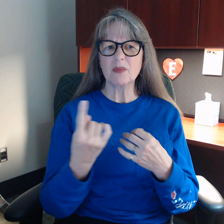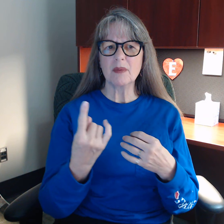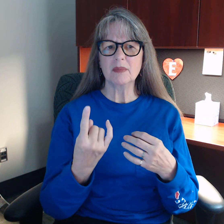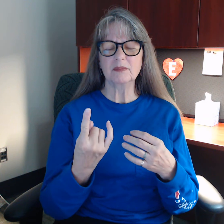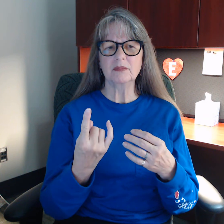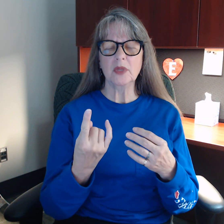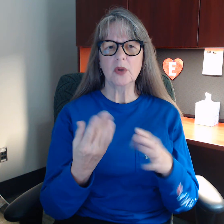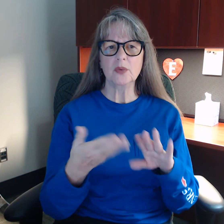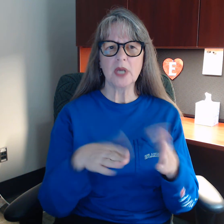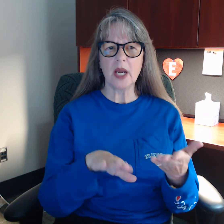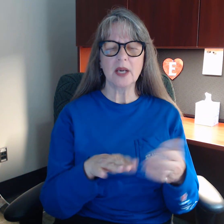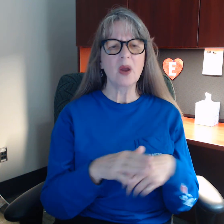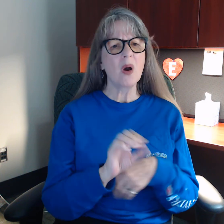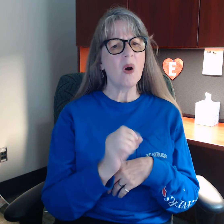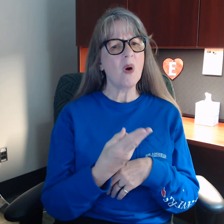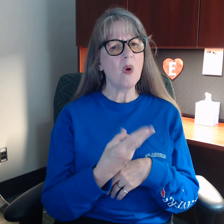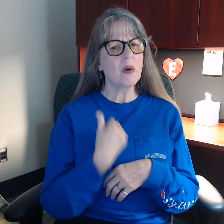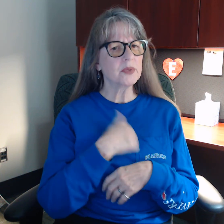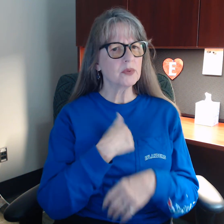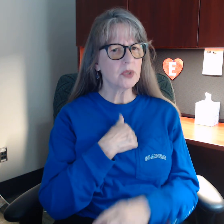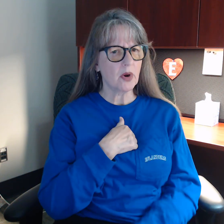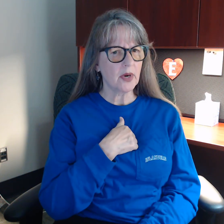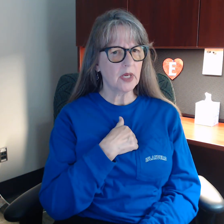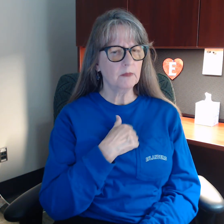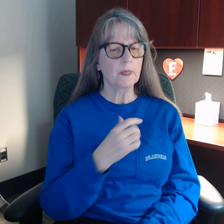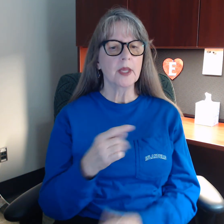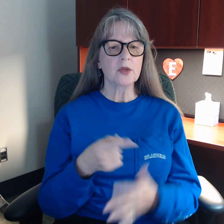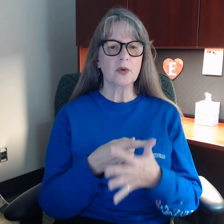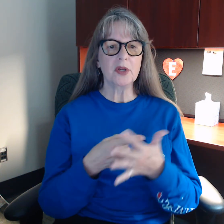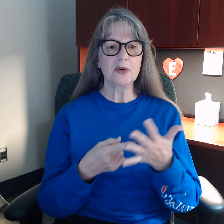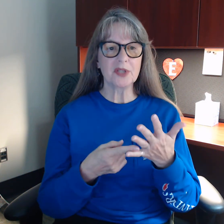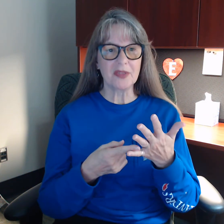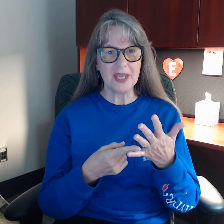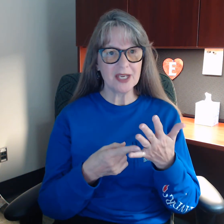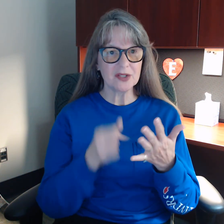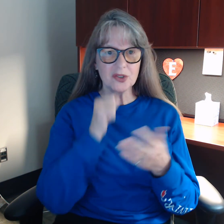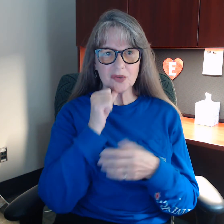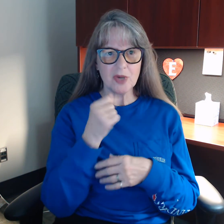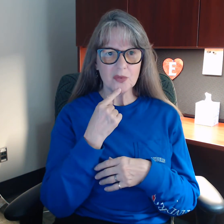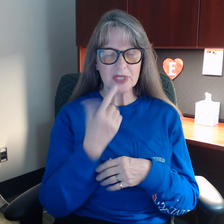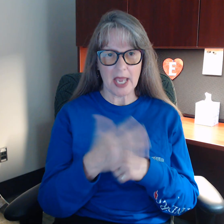someone, died. Oh, I'm so sorry. So here's the things that you don't say.